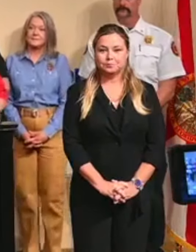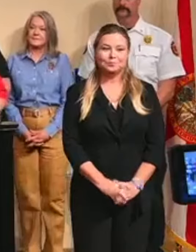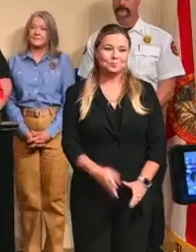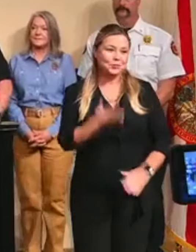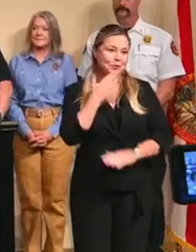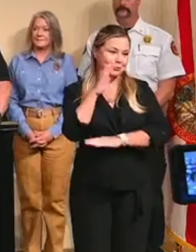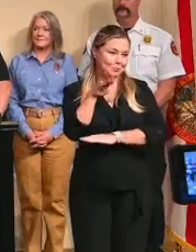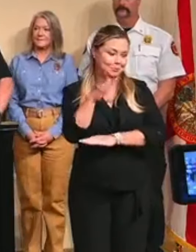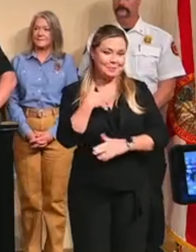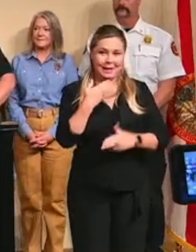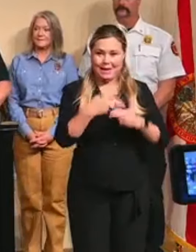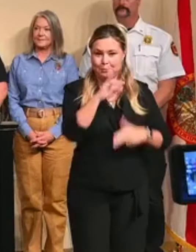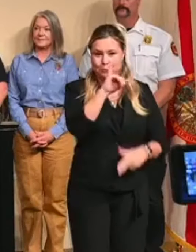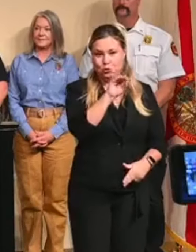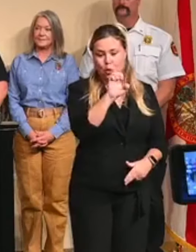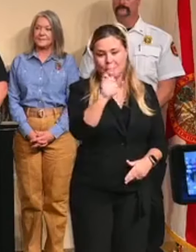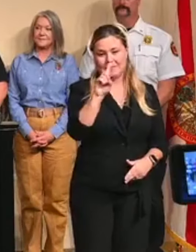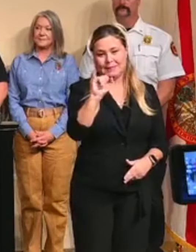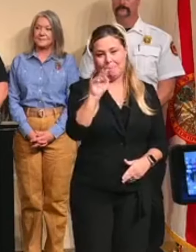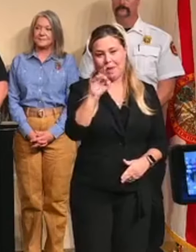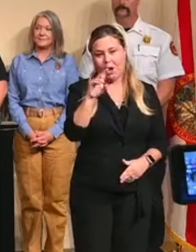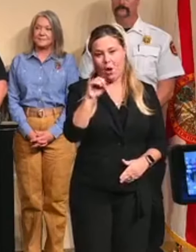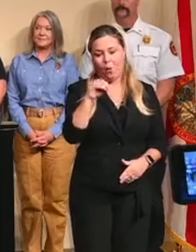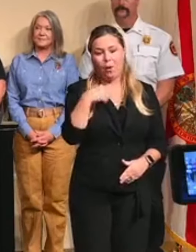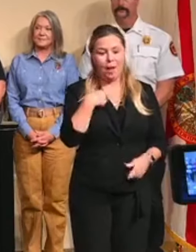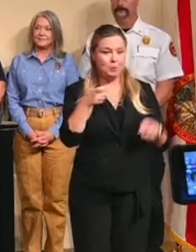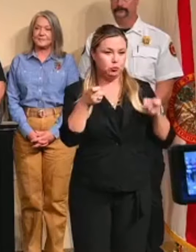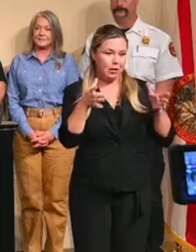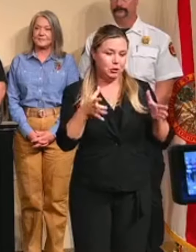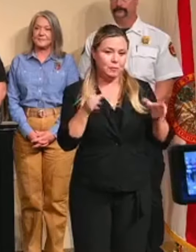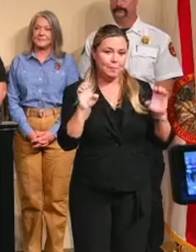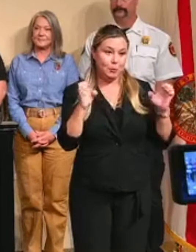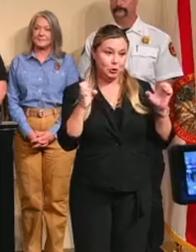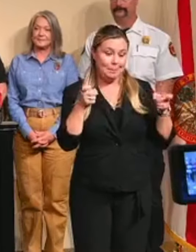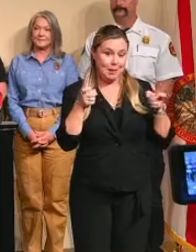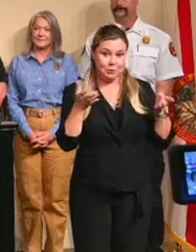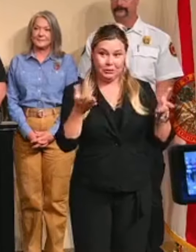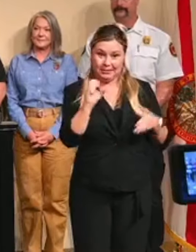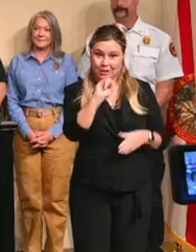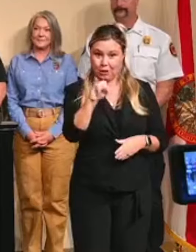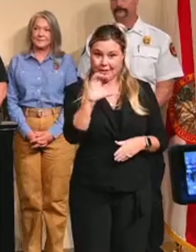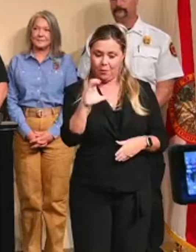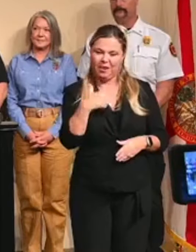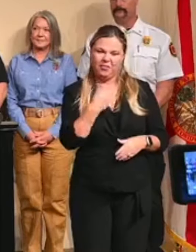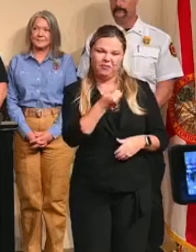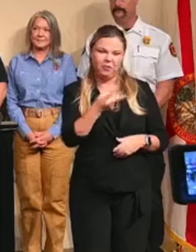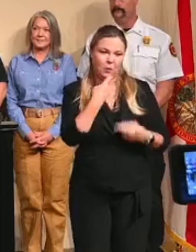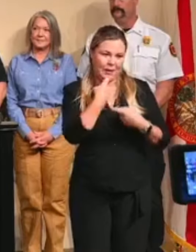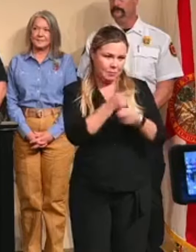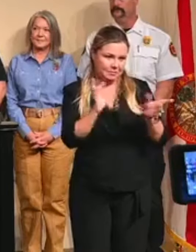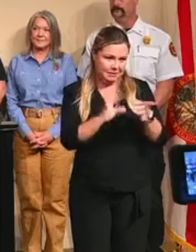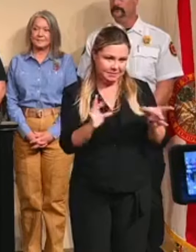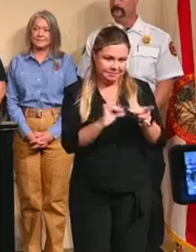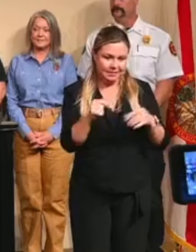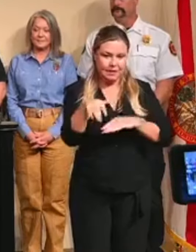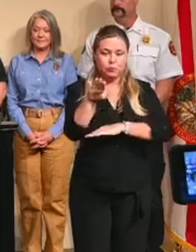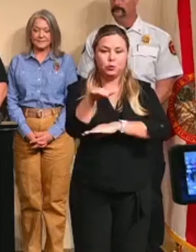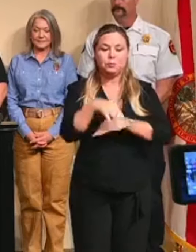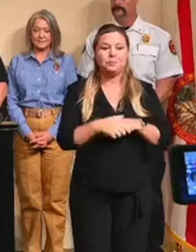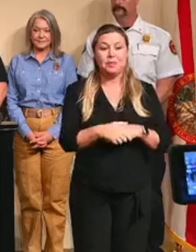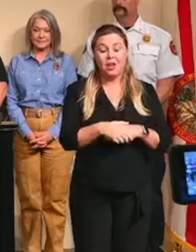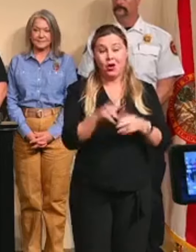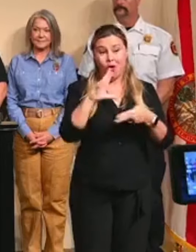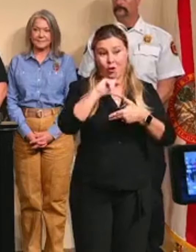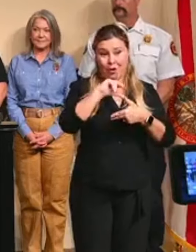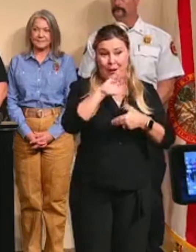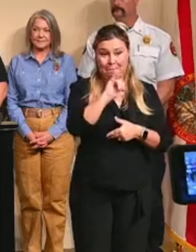All right, good afternoon. My name is Joe Jamanko. I am the Director of Emergency Management here for St. John's County, and I have a few announcements this afternoon. Hurricane Milton